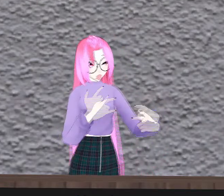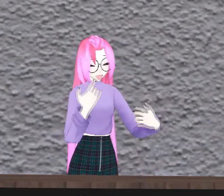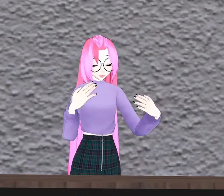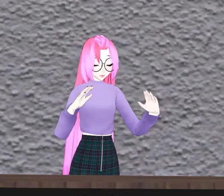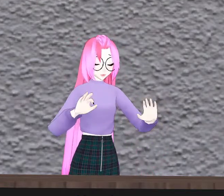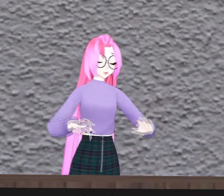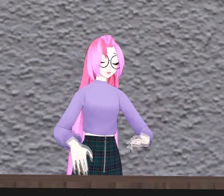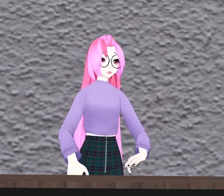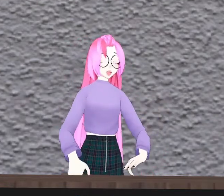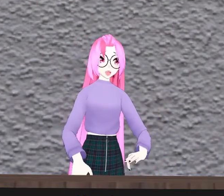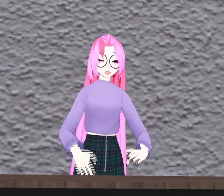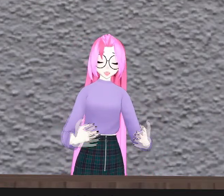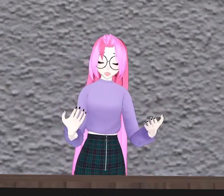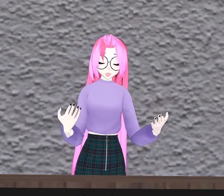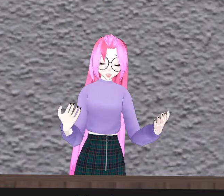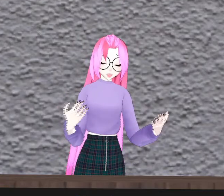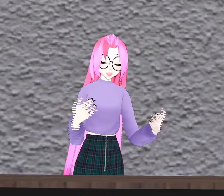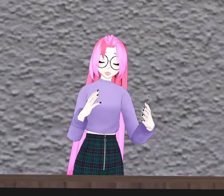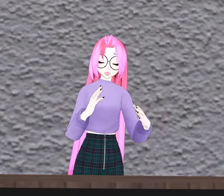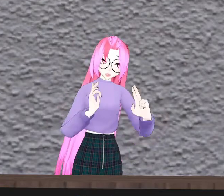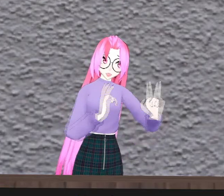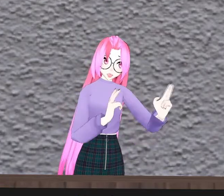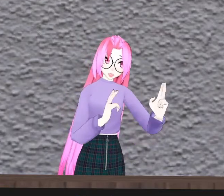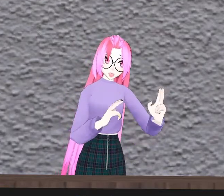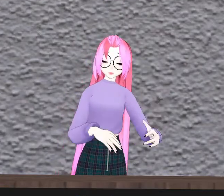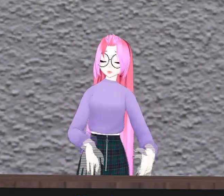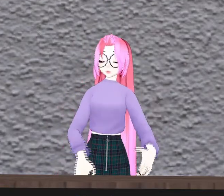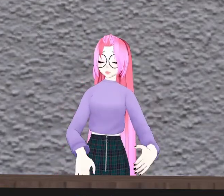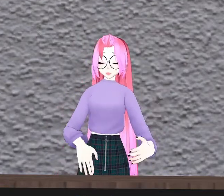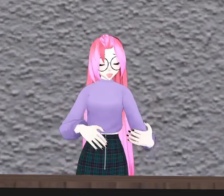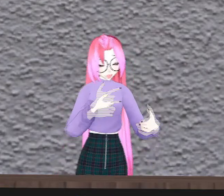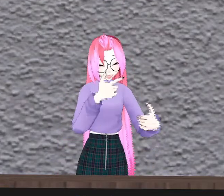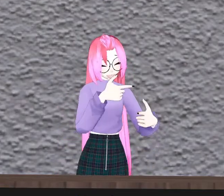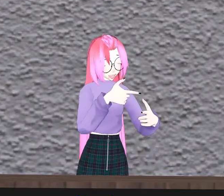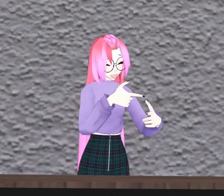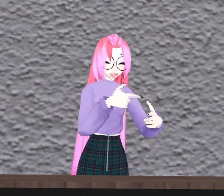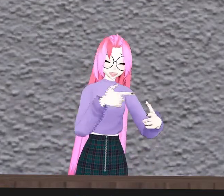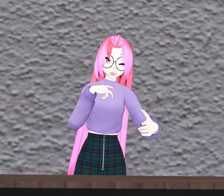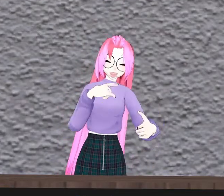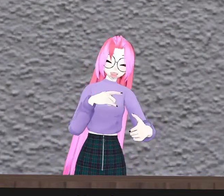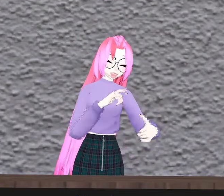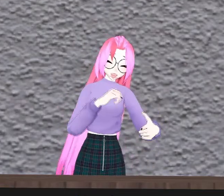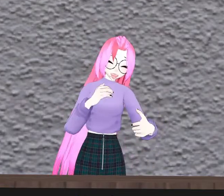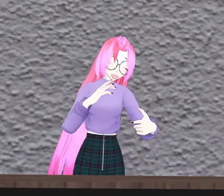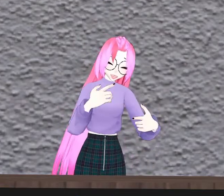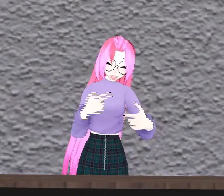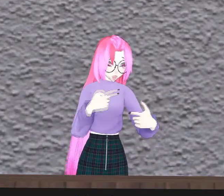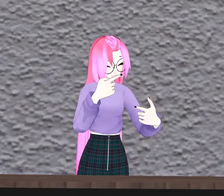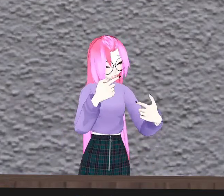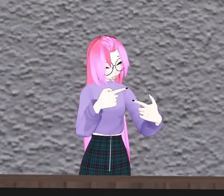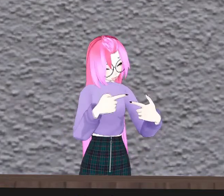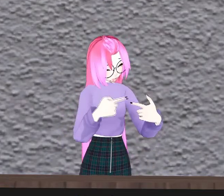enough. Yeah, that's just a respect thing. Yeah, so number one, hearing people don't make name signs. Number